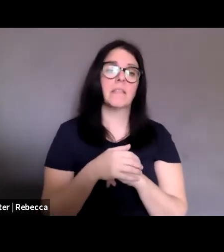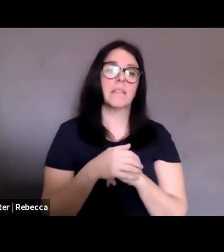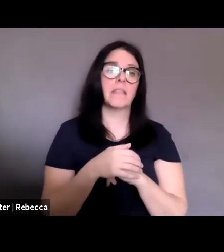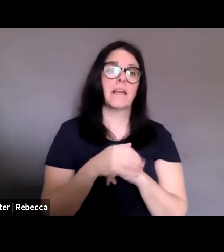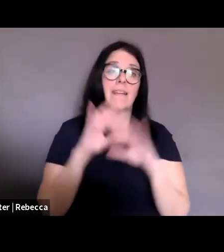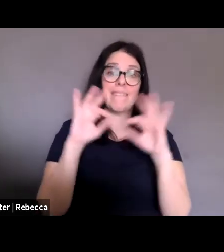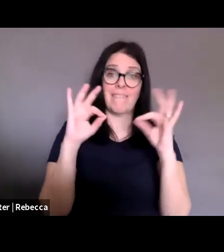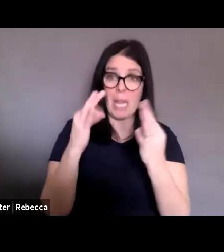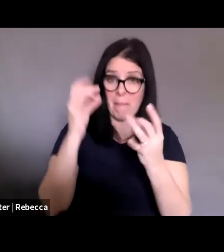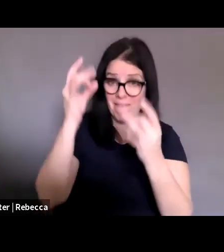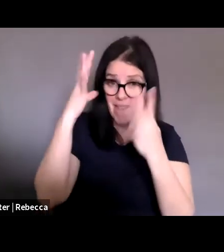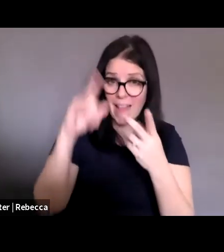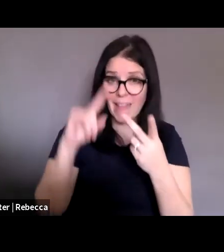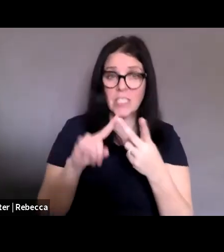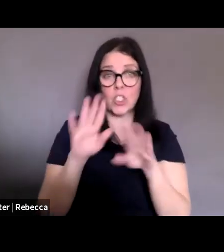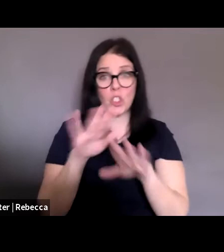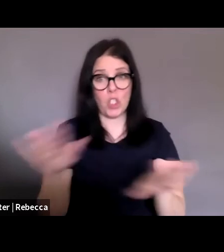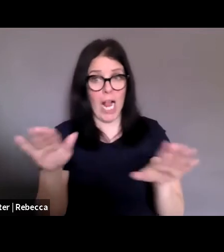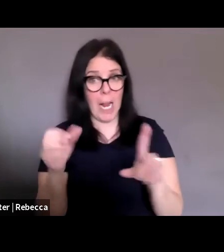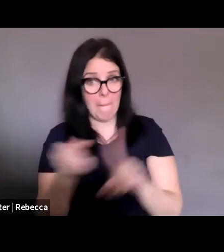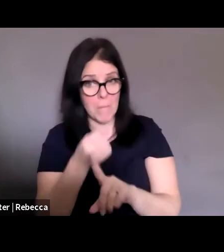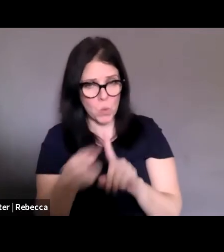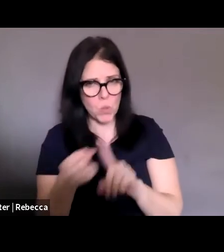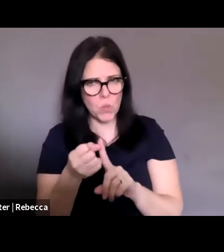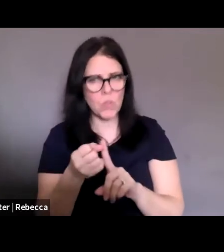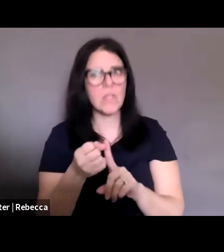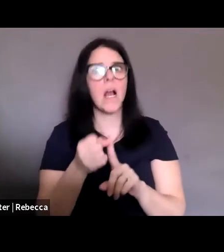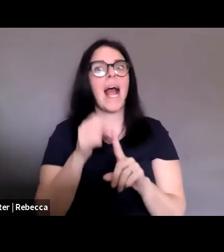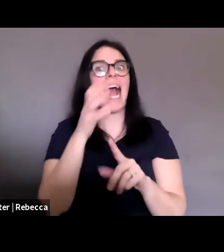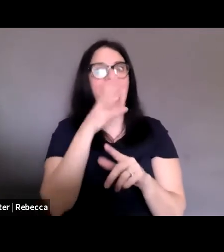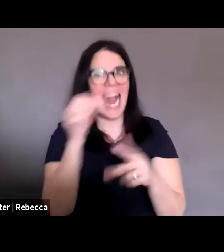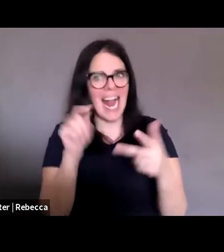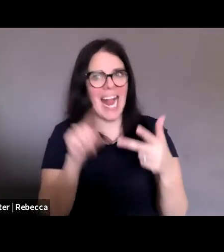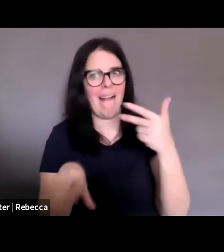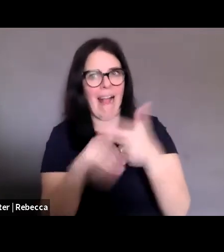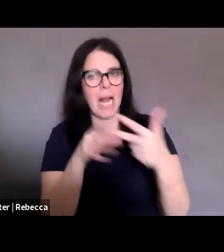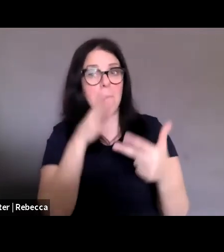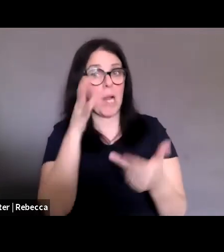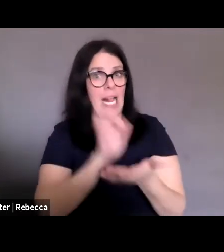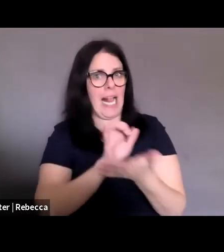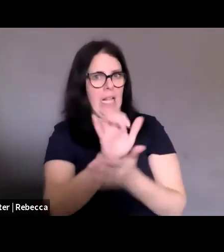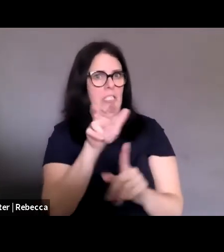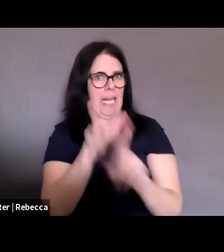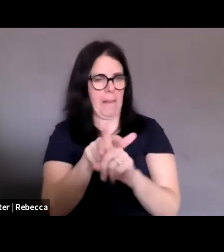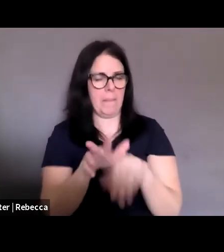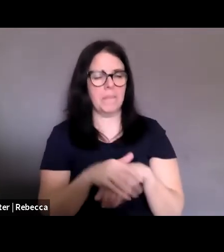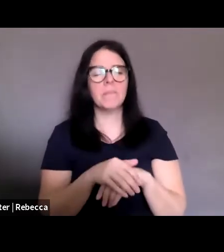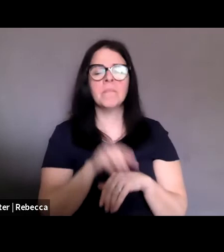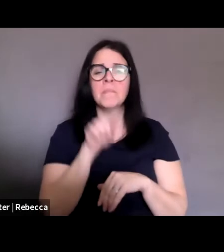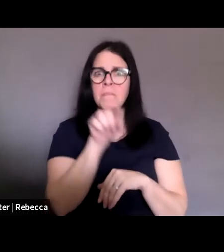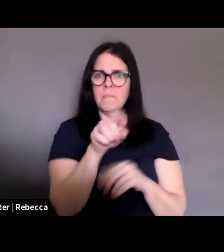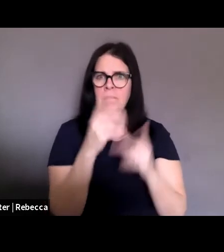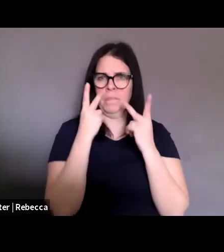as alienation claims, were made. The first thing to notice on this slide in